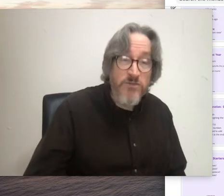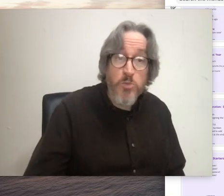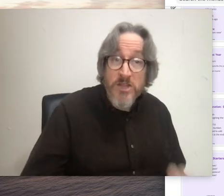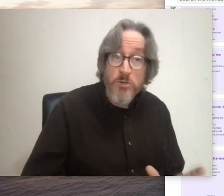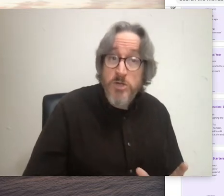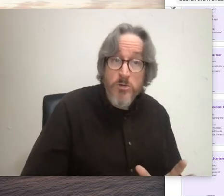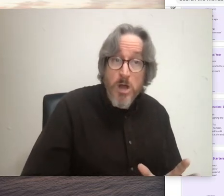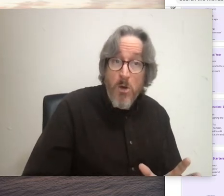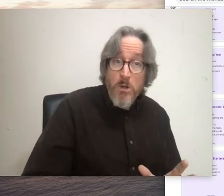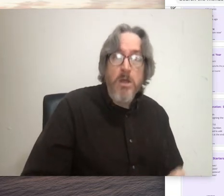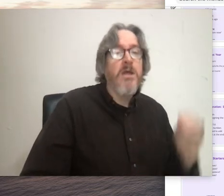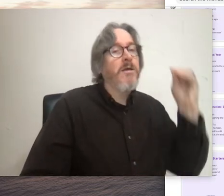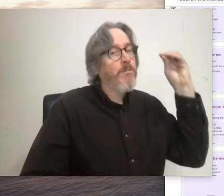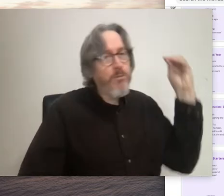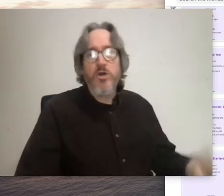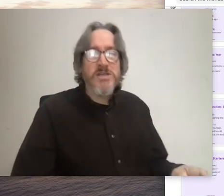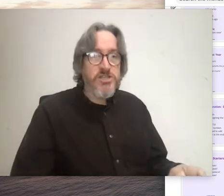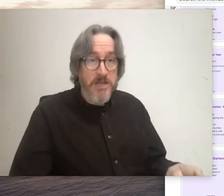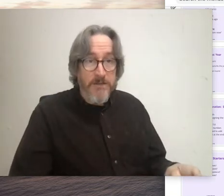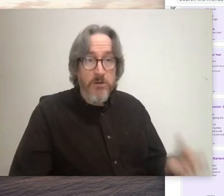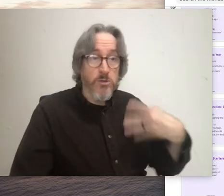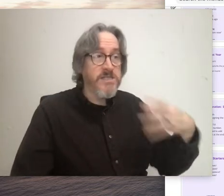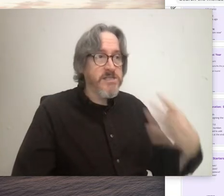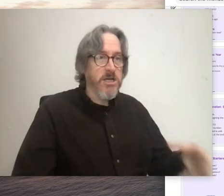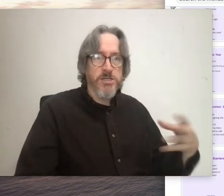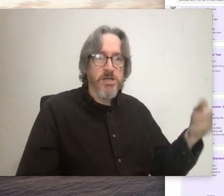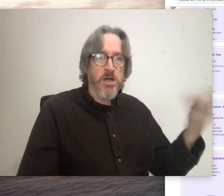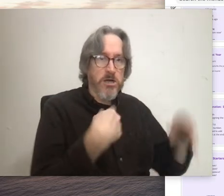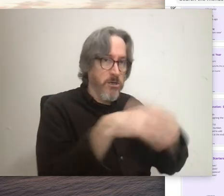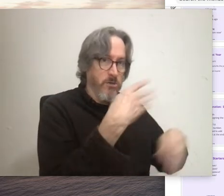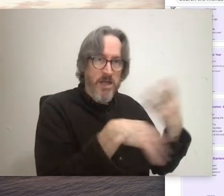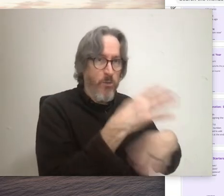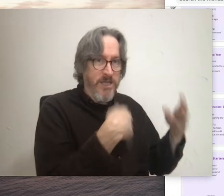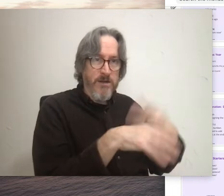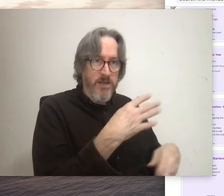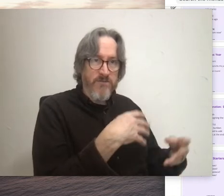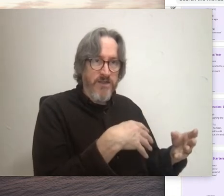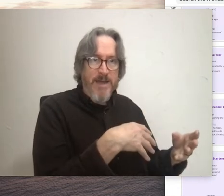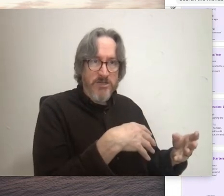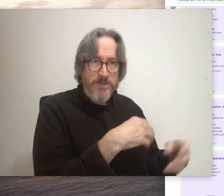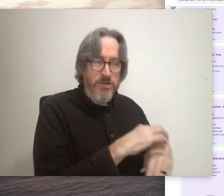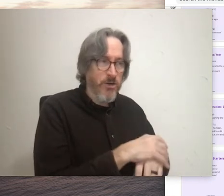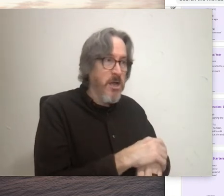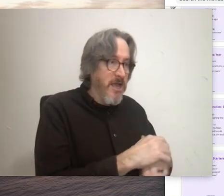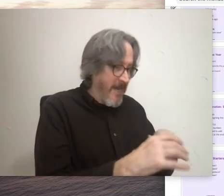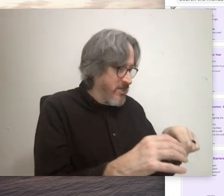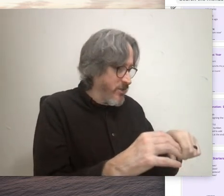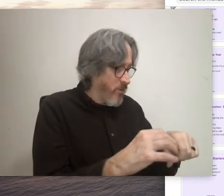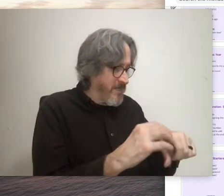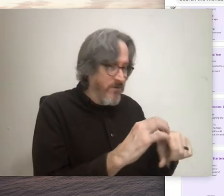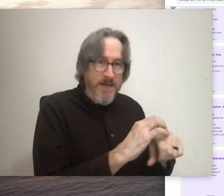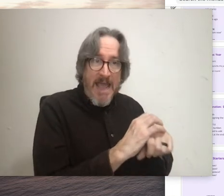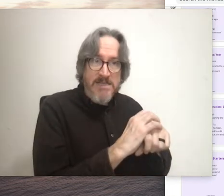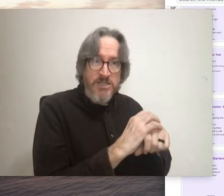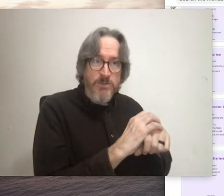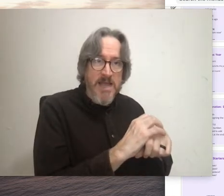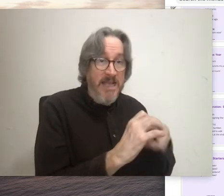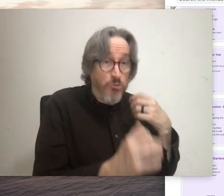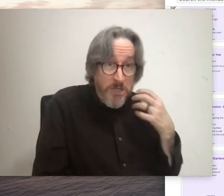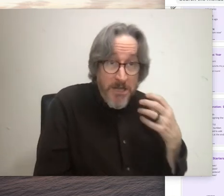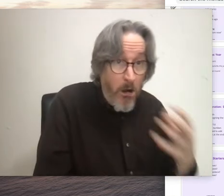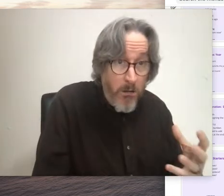Or if there's one that you don't know, put a question in there. Those discussions are that we can give feedback to each other. It actually, once everybody adds